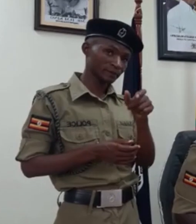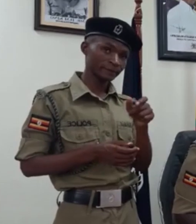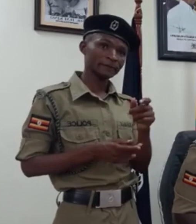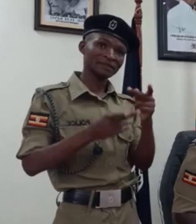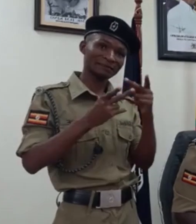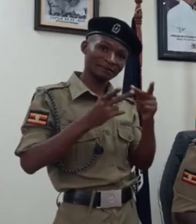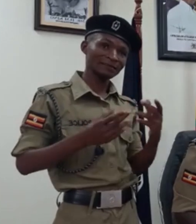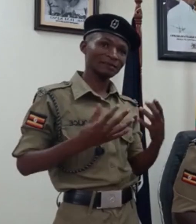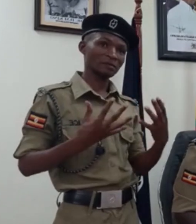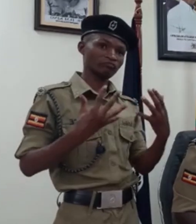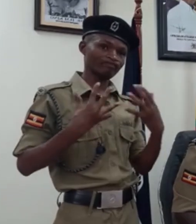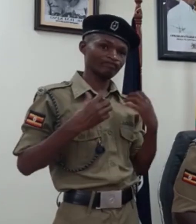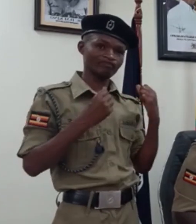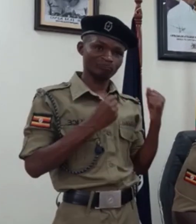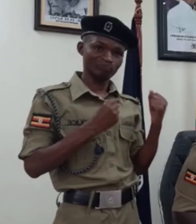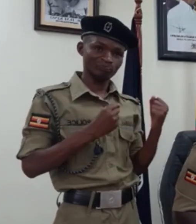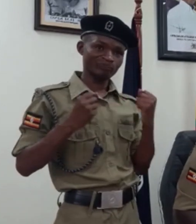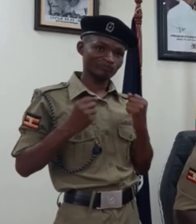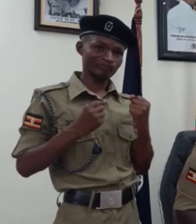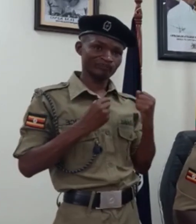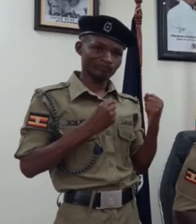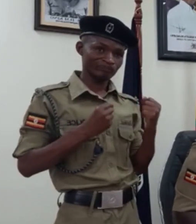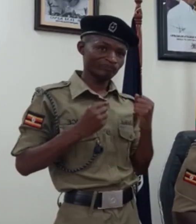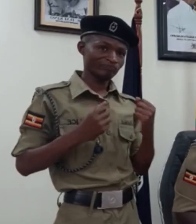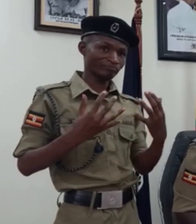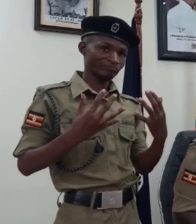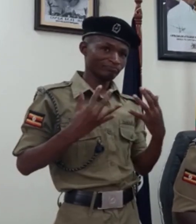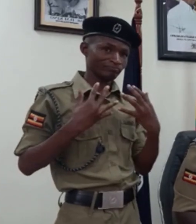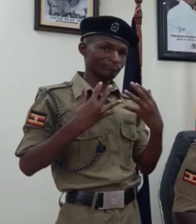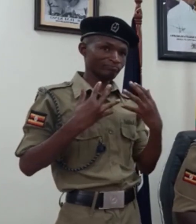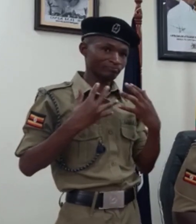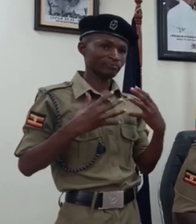emisuwa egy'amaanyi ebiri egiri mu mawuggwe